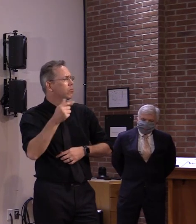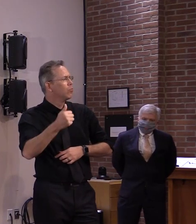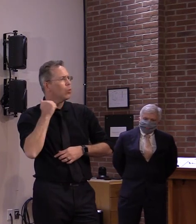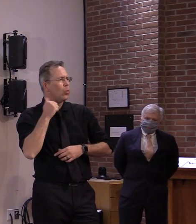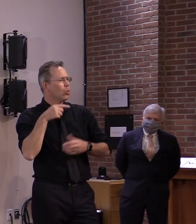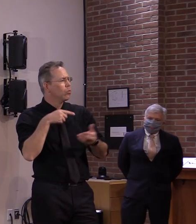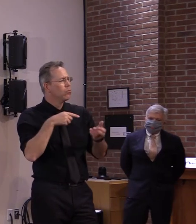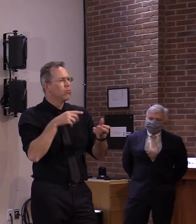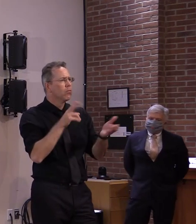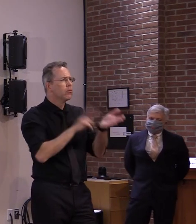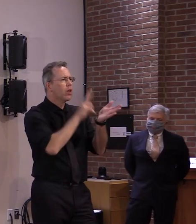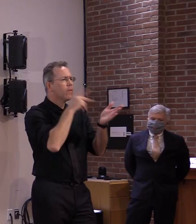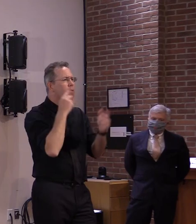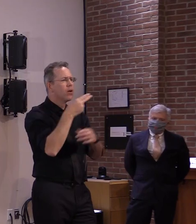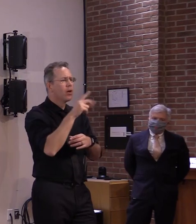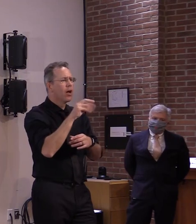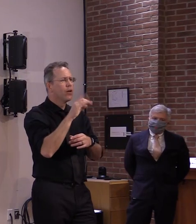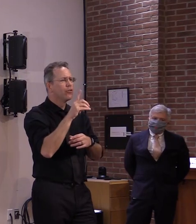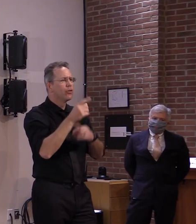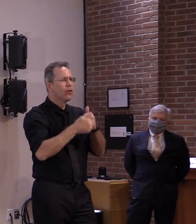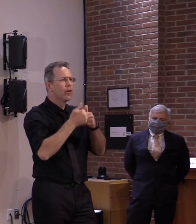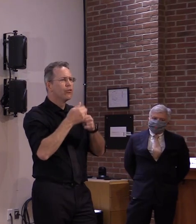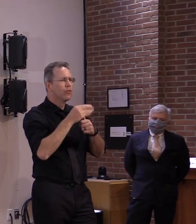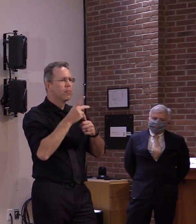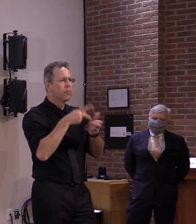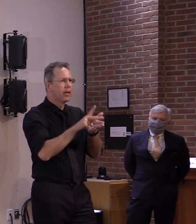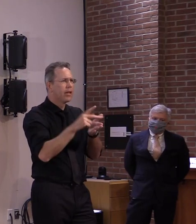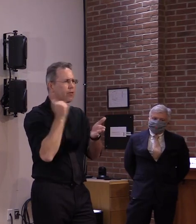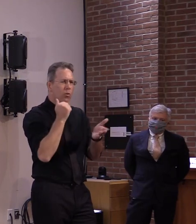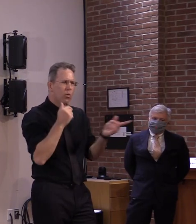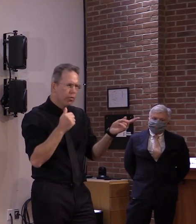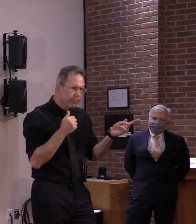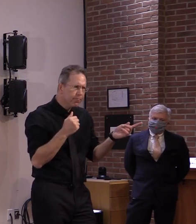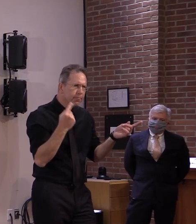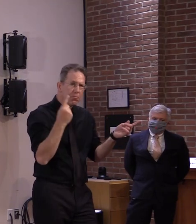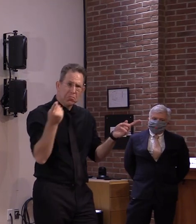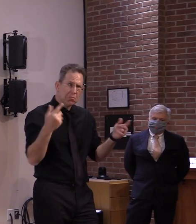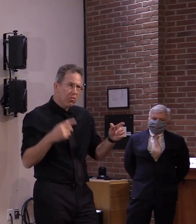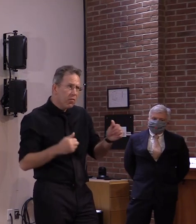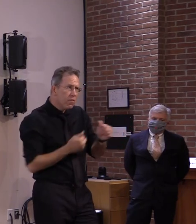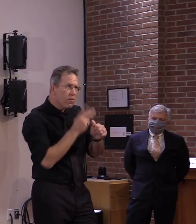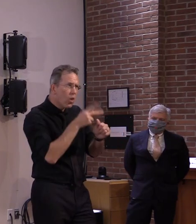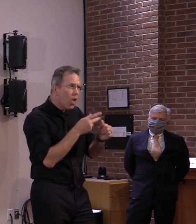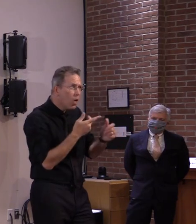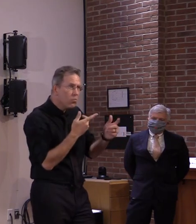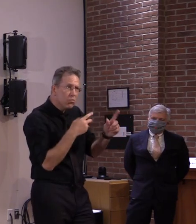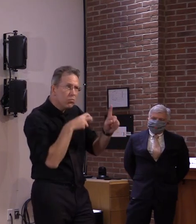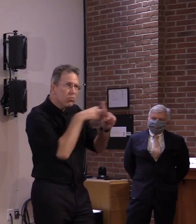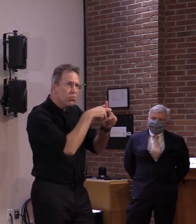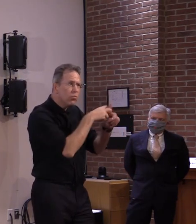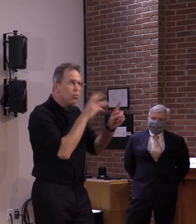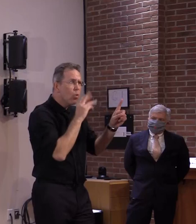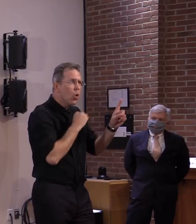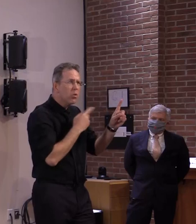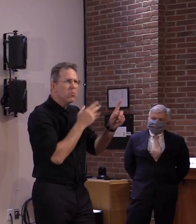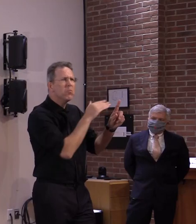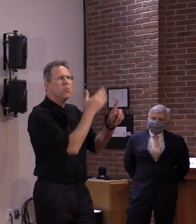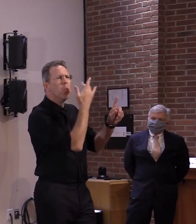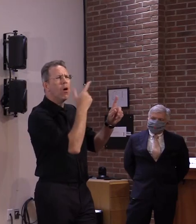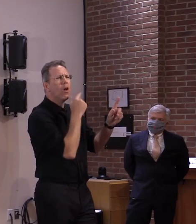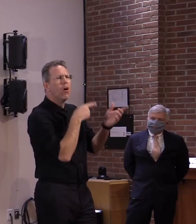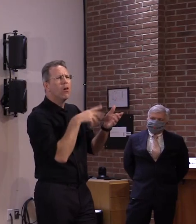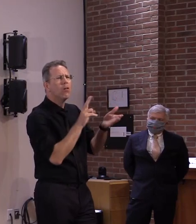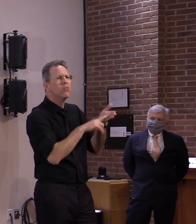give us an update on what they intend to do as it relates to the hazard pay program. Yeah, to be honest with you, Peter, from